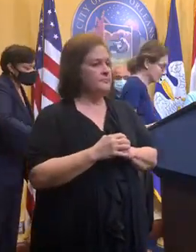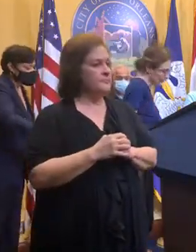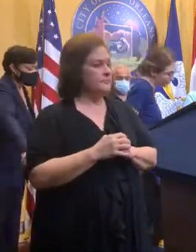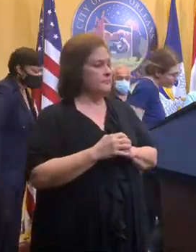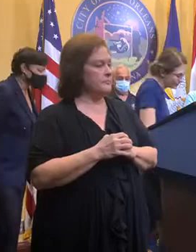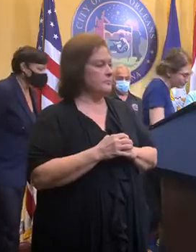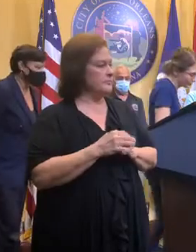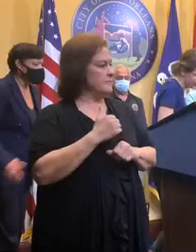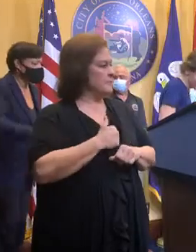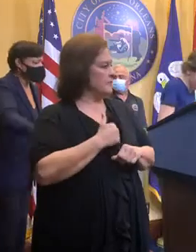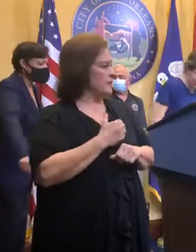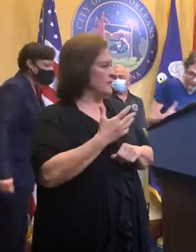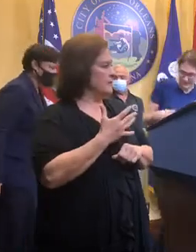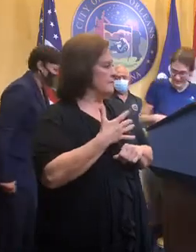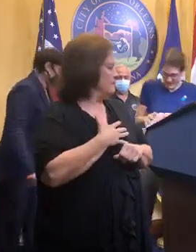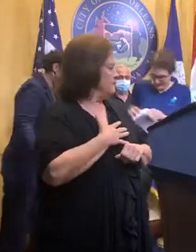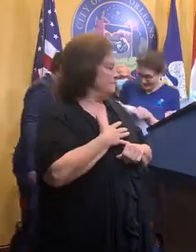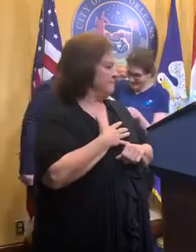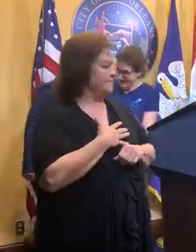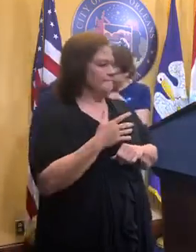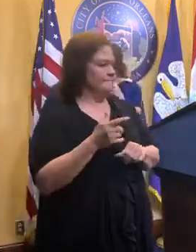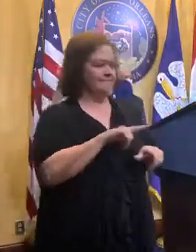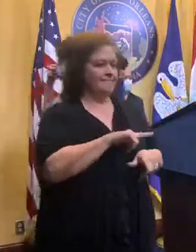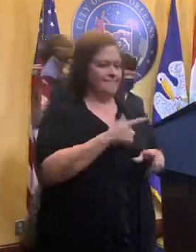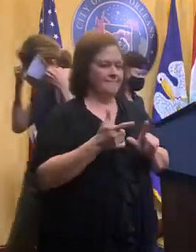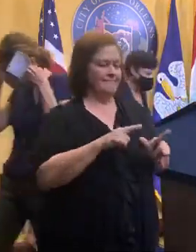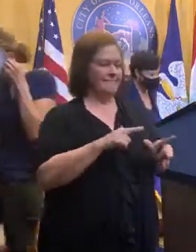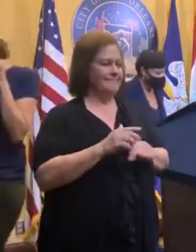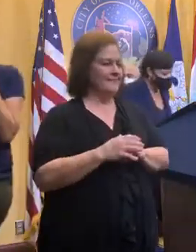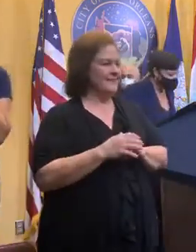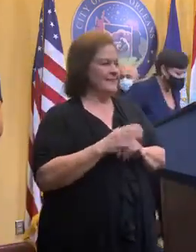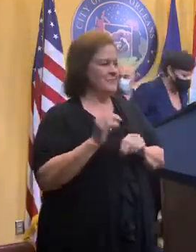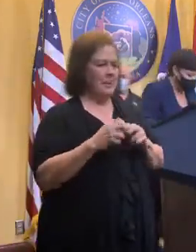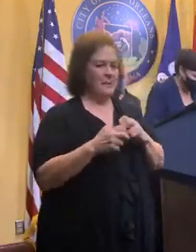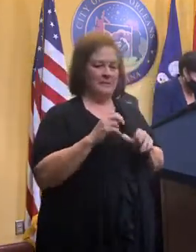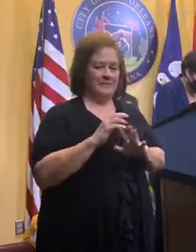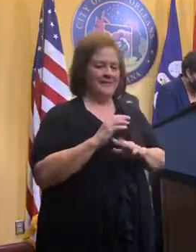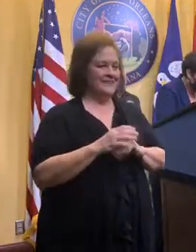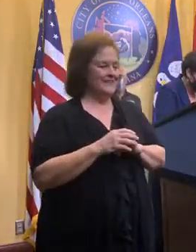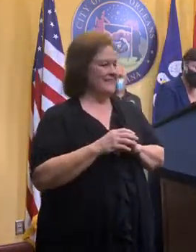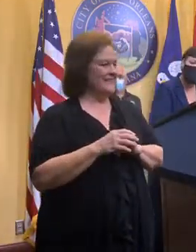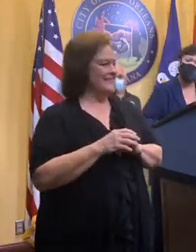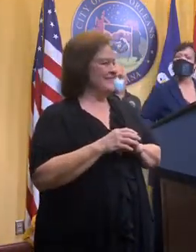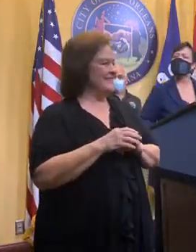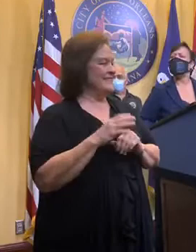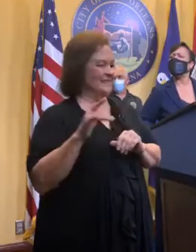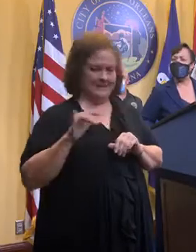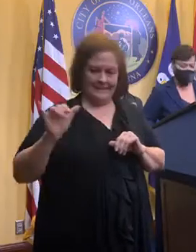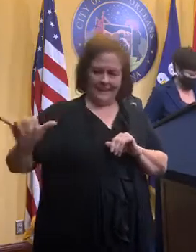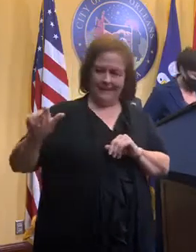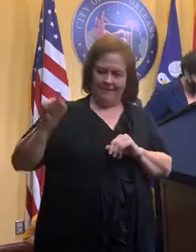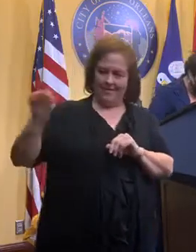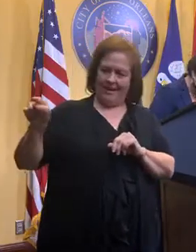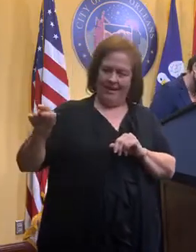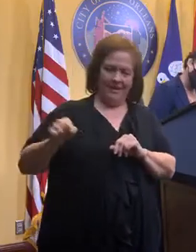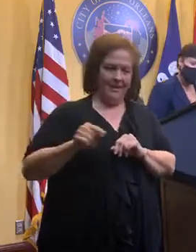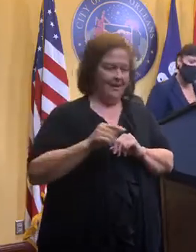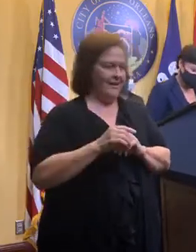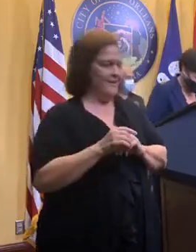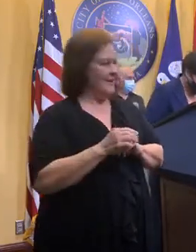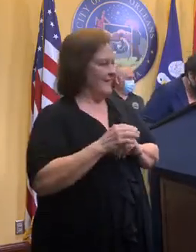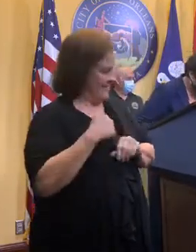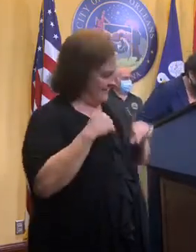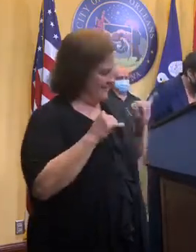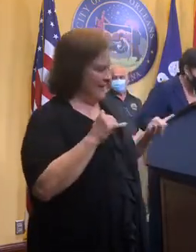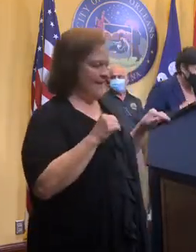Sorry. Oh, yeah. No problem, no problem. You say, stay in your lane. That's all right. I'll stay